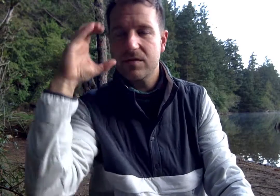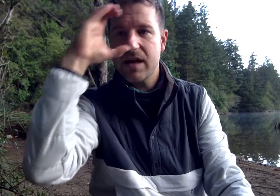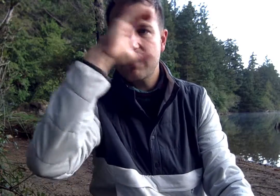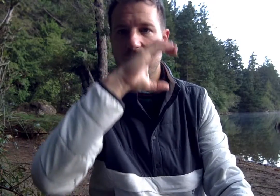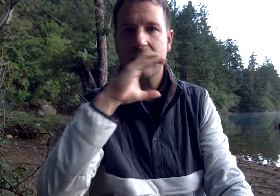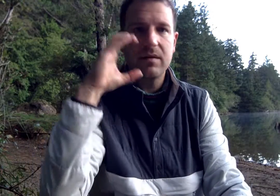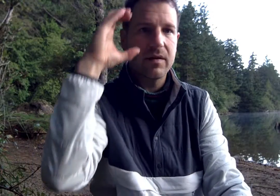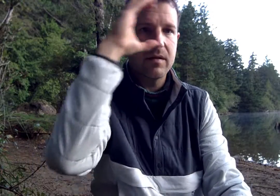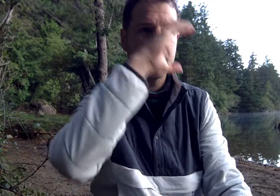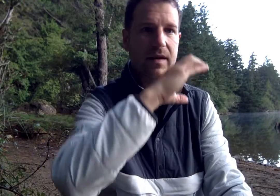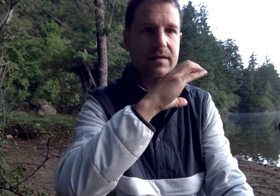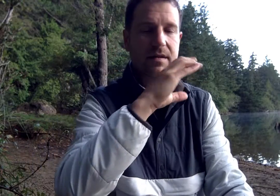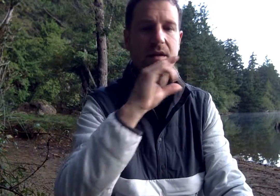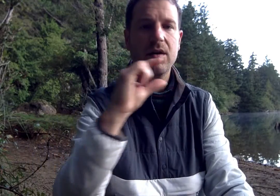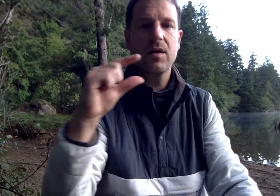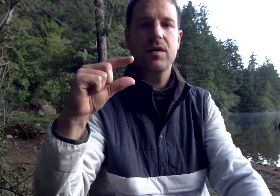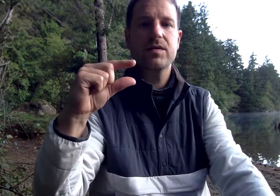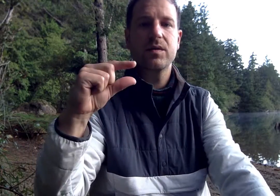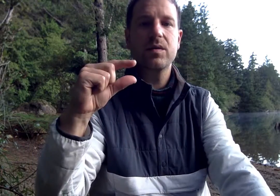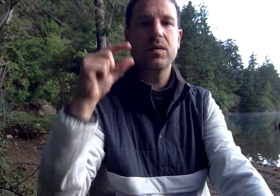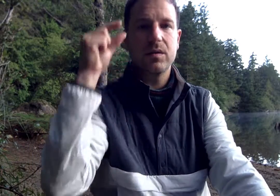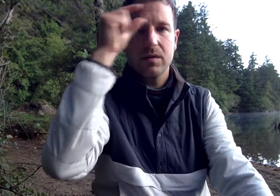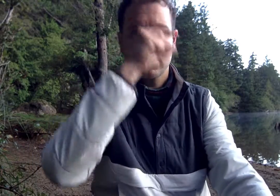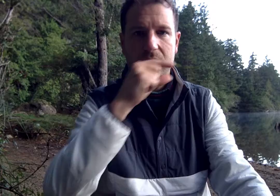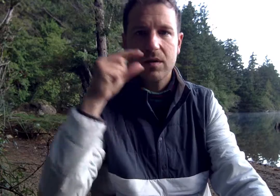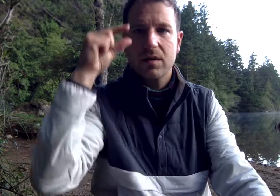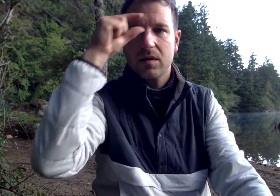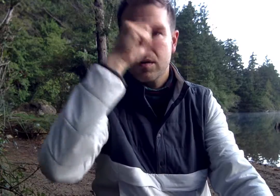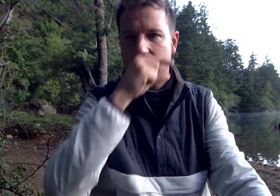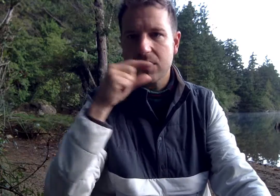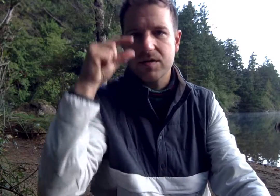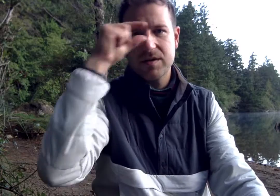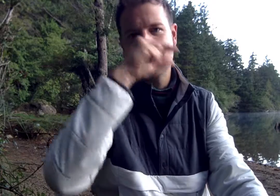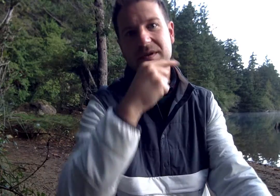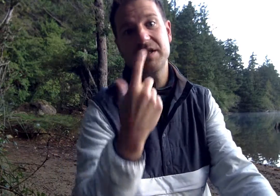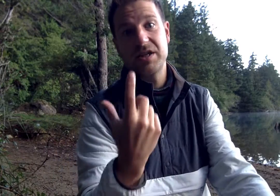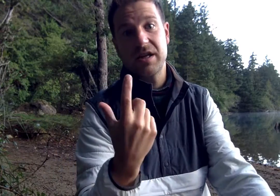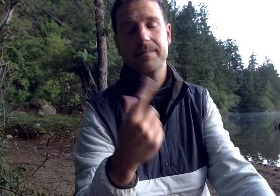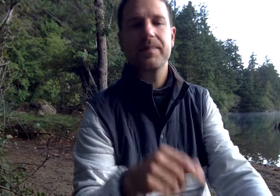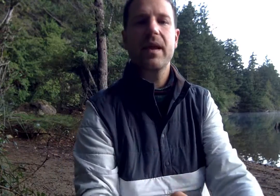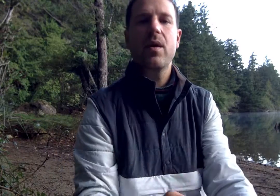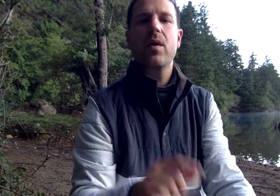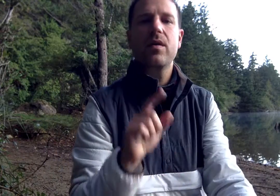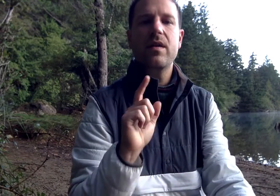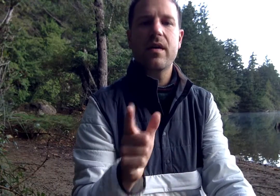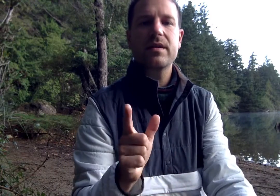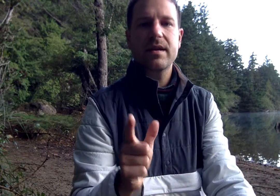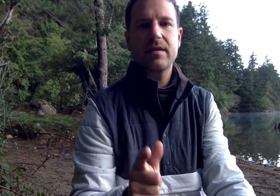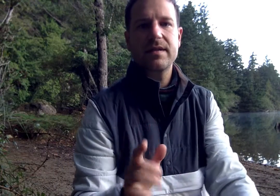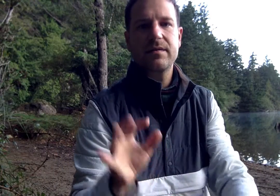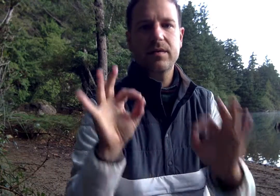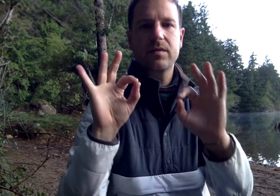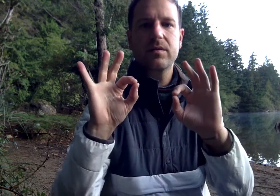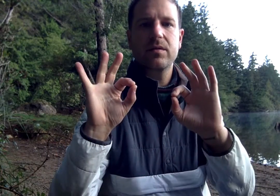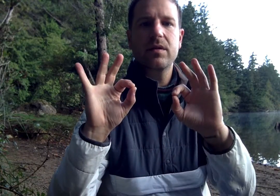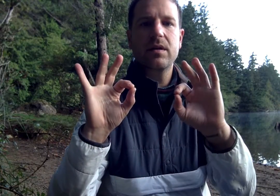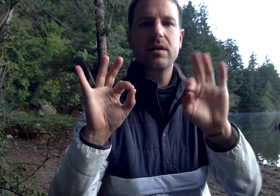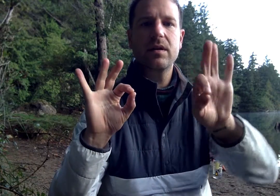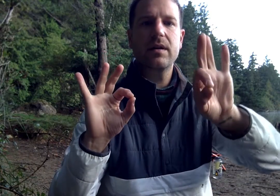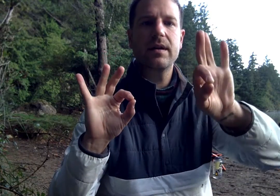shape in front of your face. So Google, you're searching with a G. The other sign I've seen for Google is you